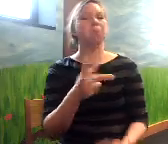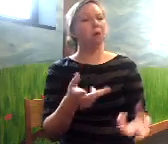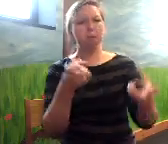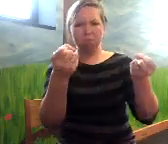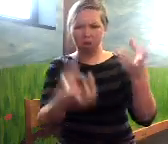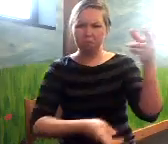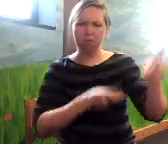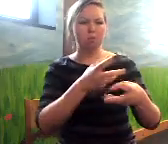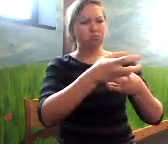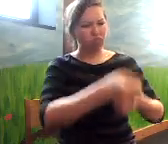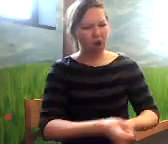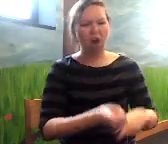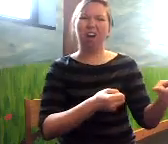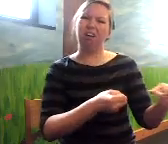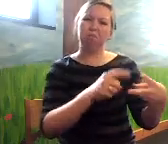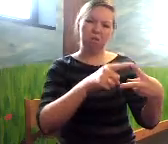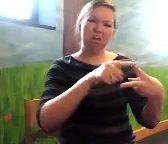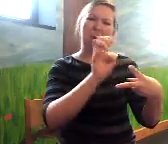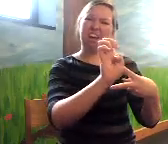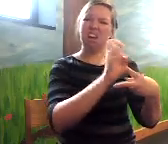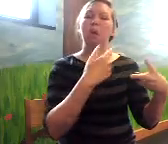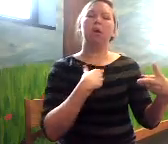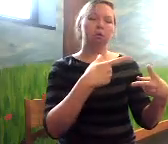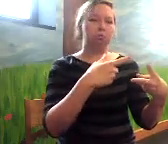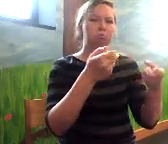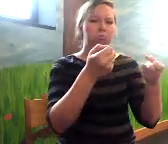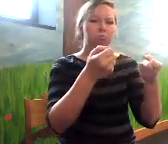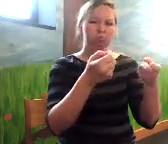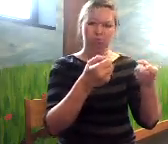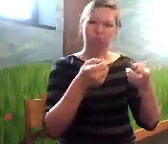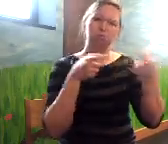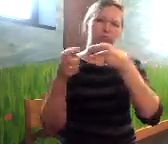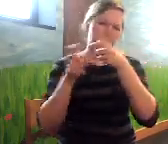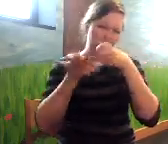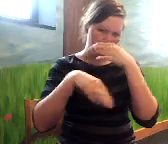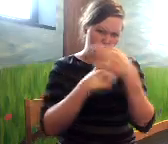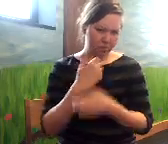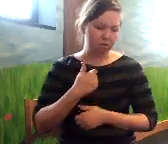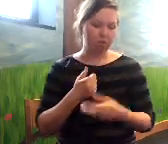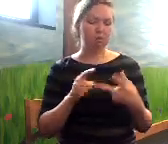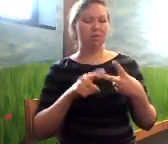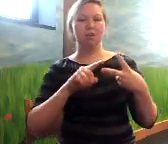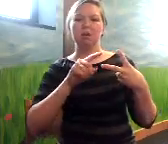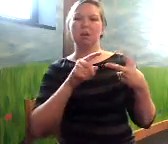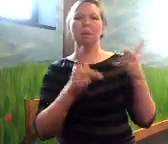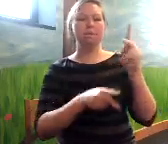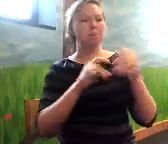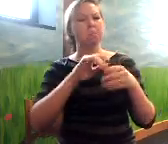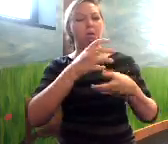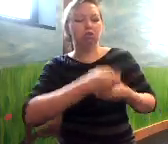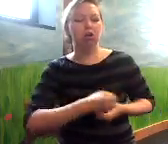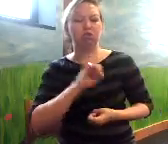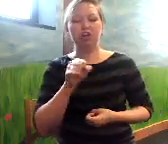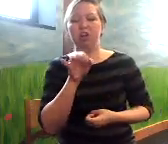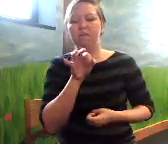well. The problem was he was not telling the American public the full